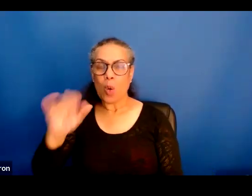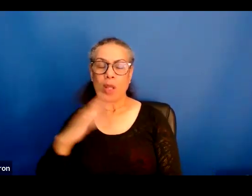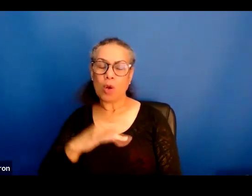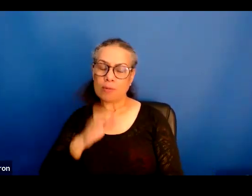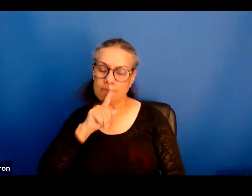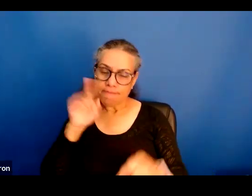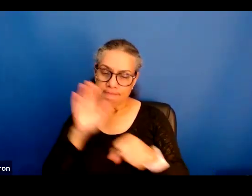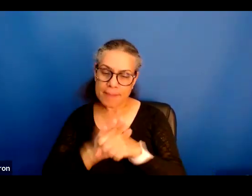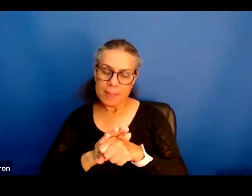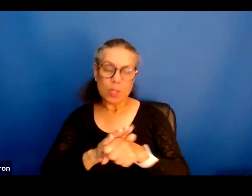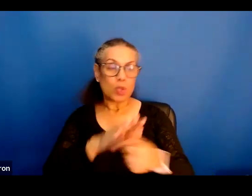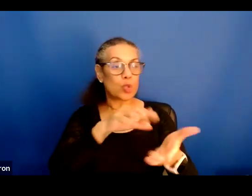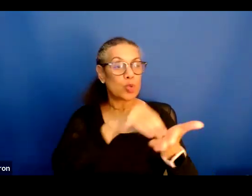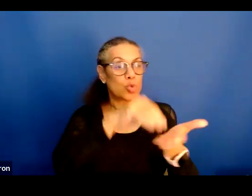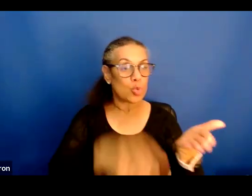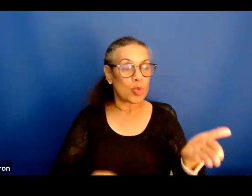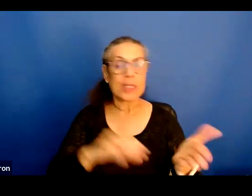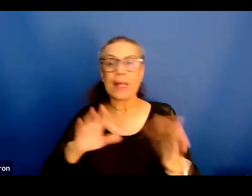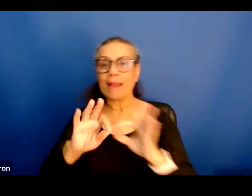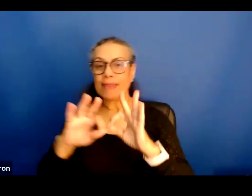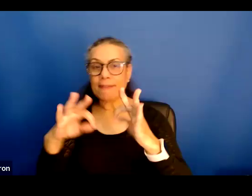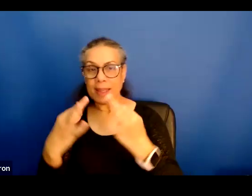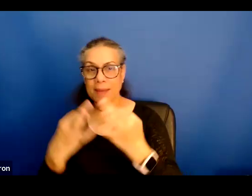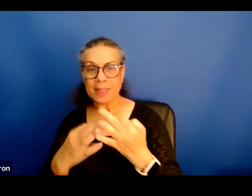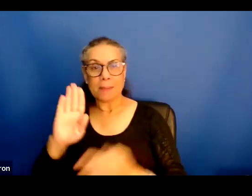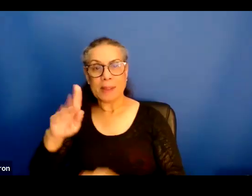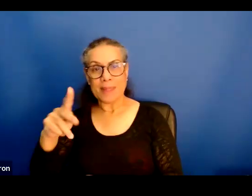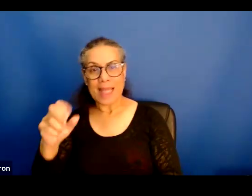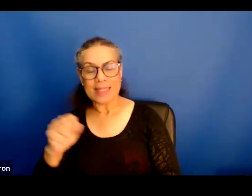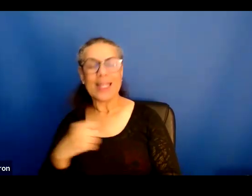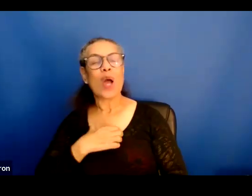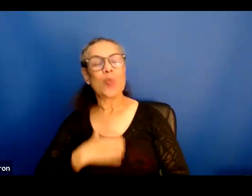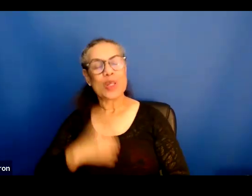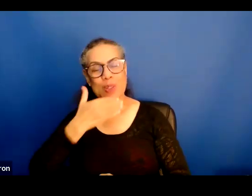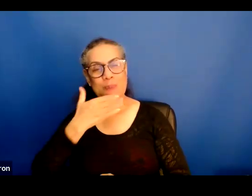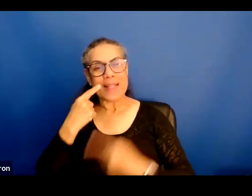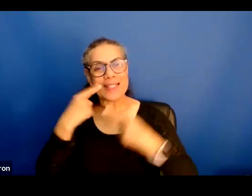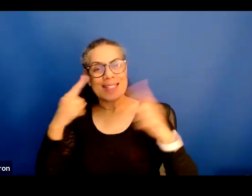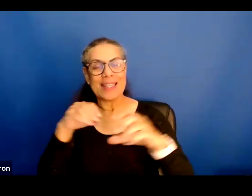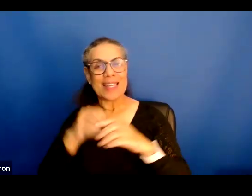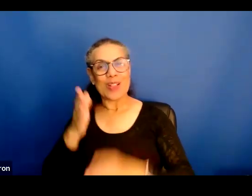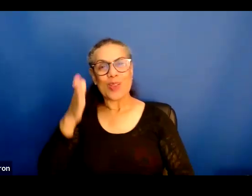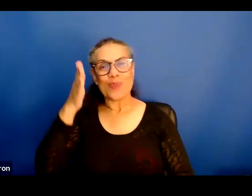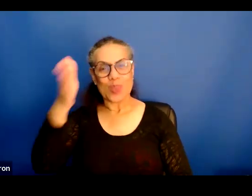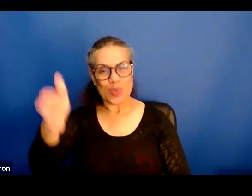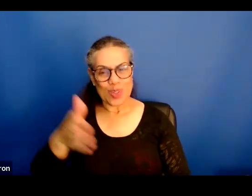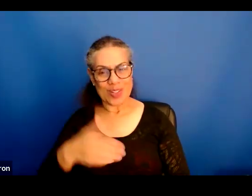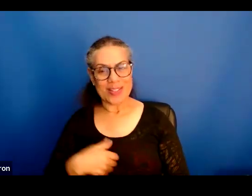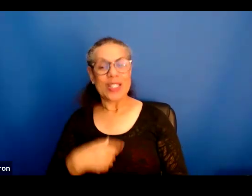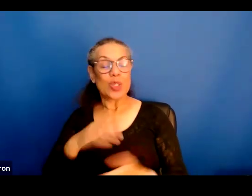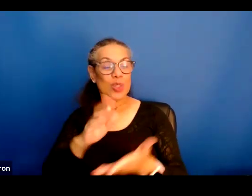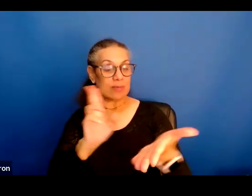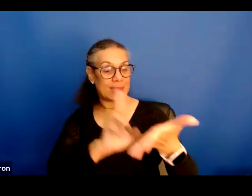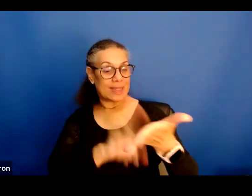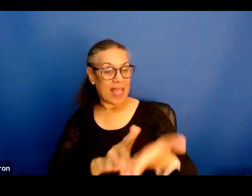to the students and families of the Boston Public Schools and wish her continued success in all future endeavors. Signed, School Committee